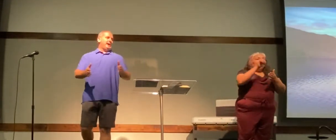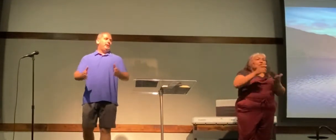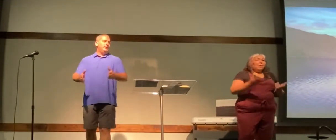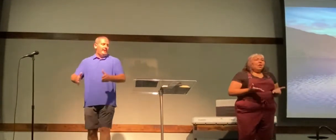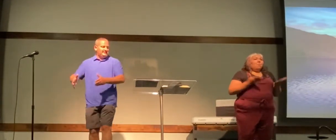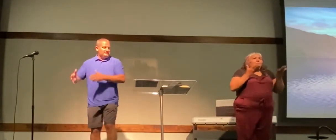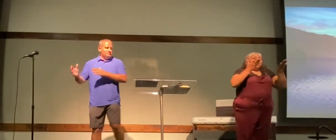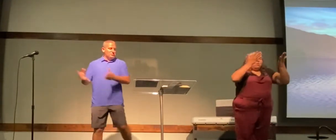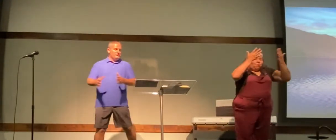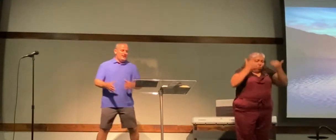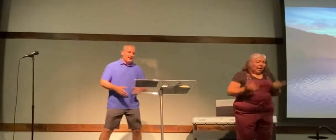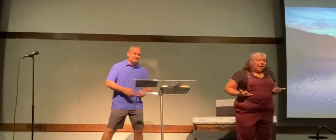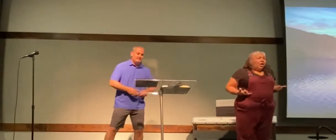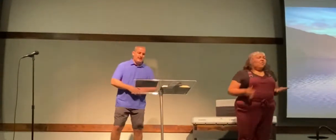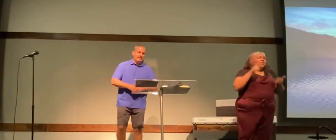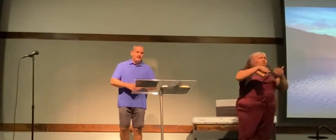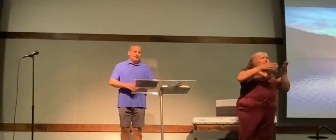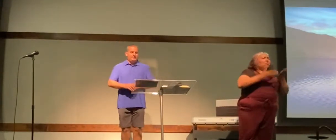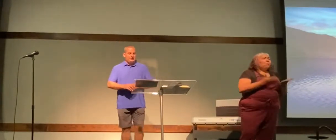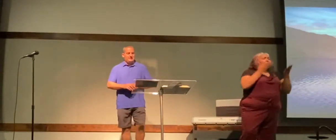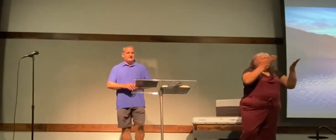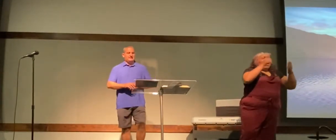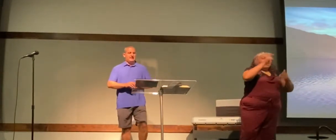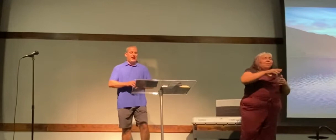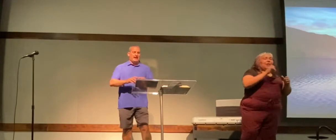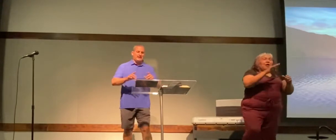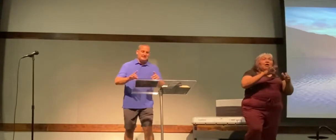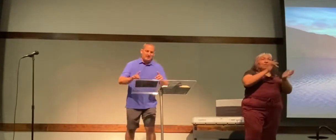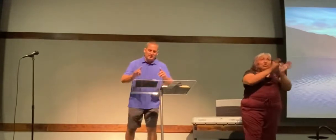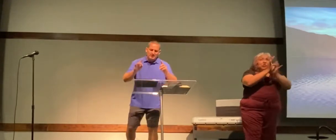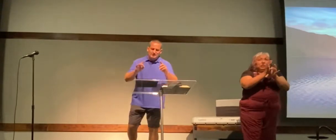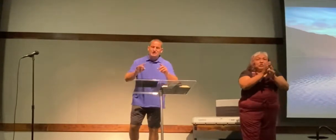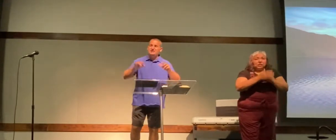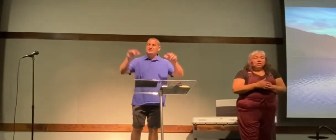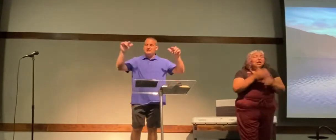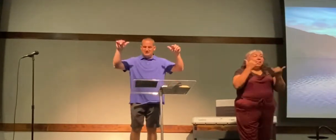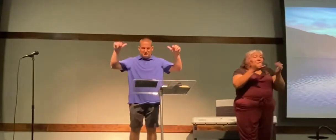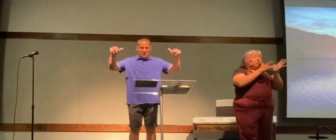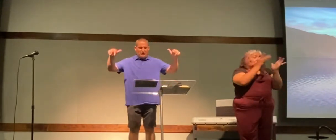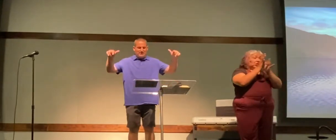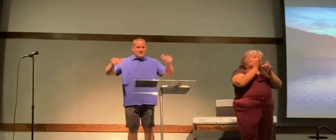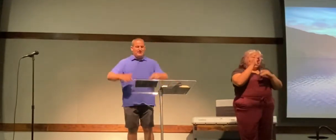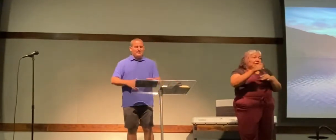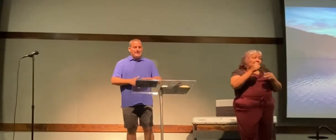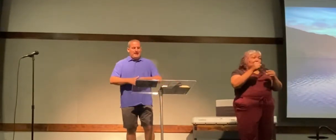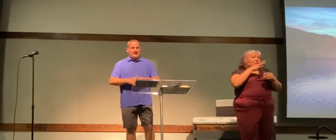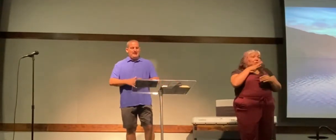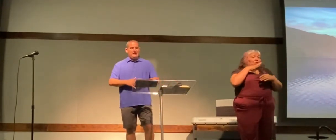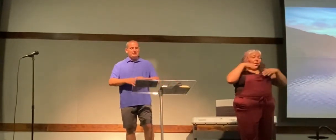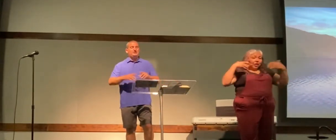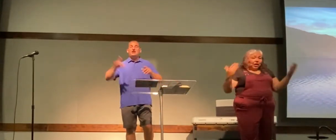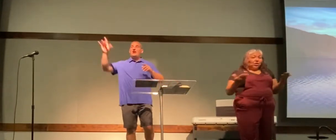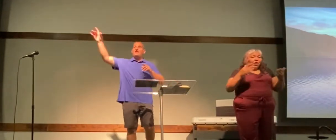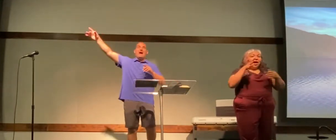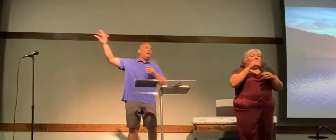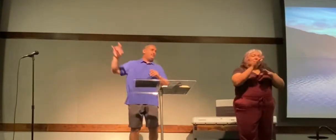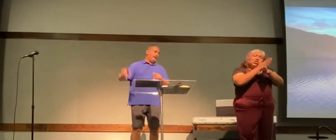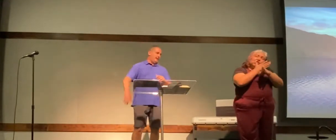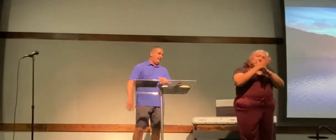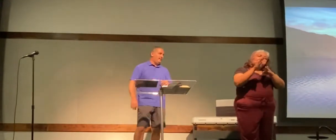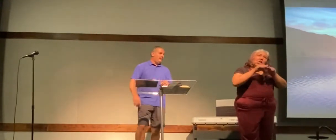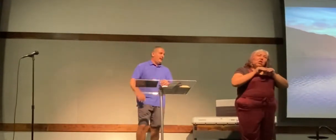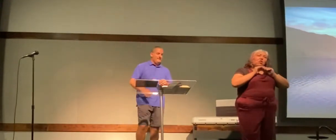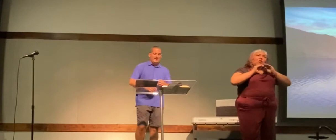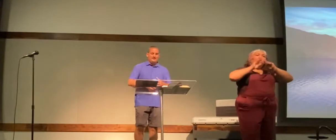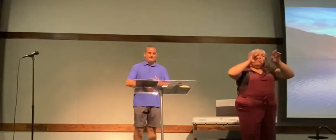right now. And this movement has to be of Jesus. And I got to tell you, Jesus is spoken here and He is shared out